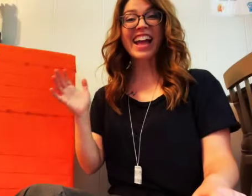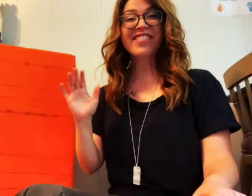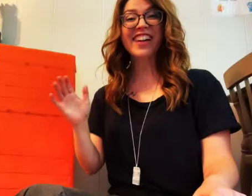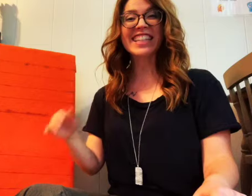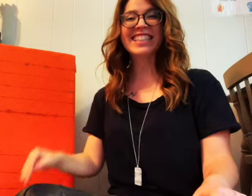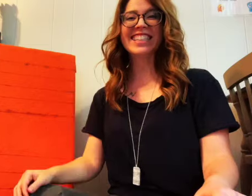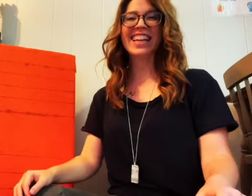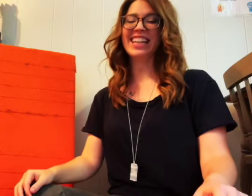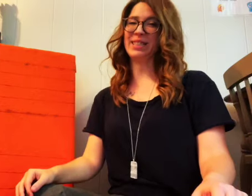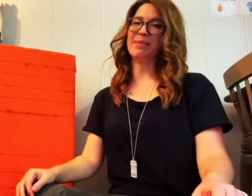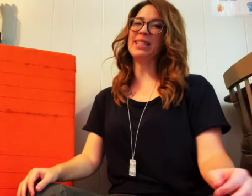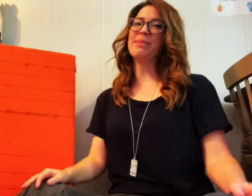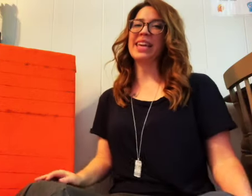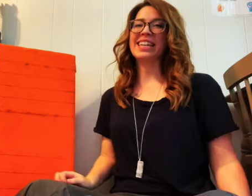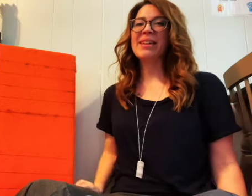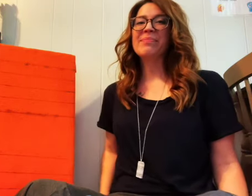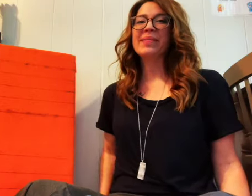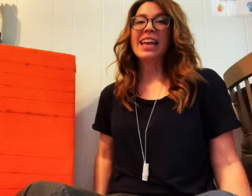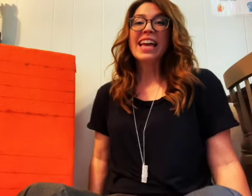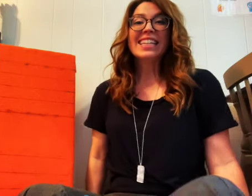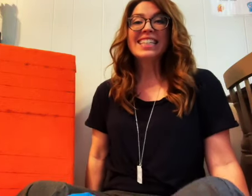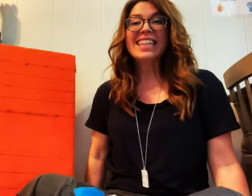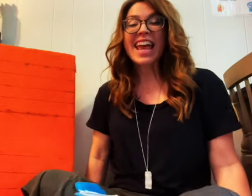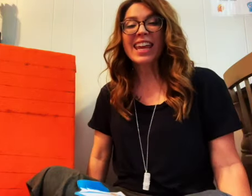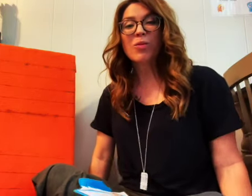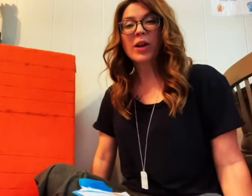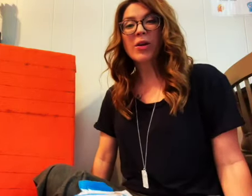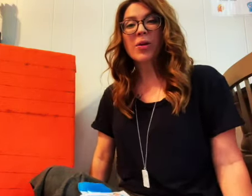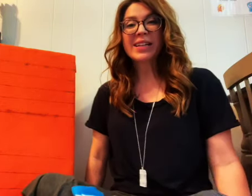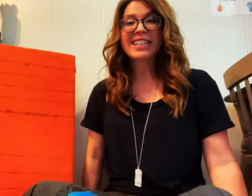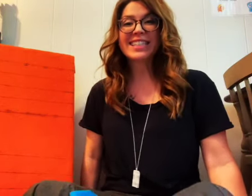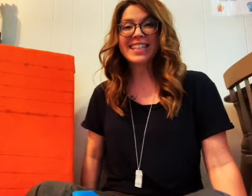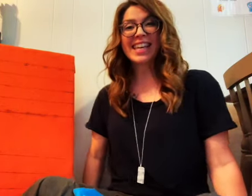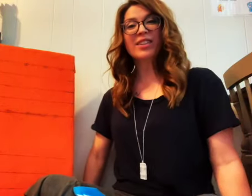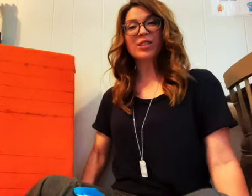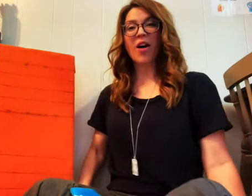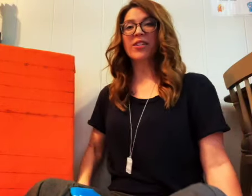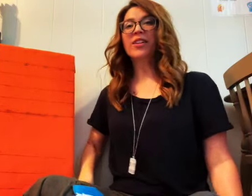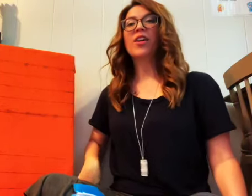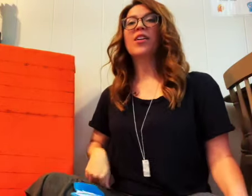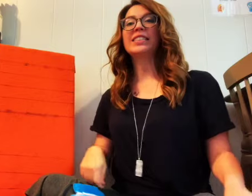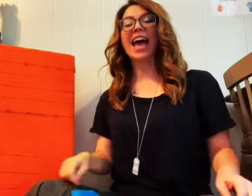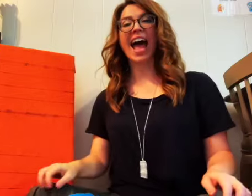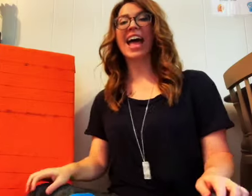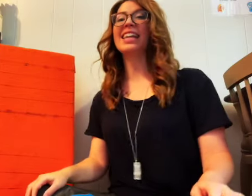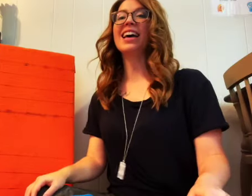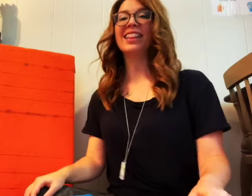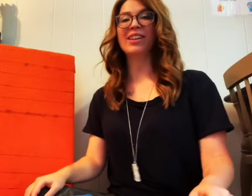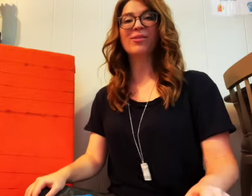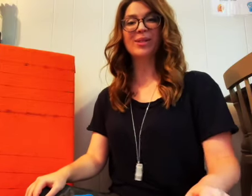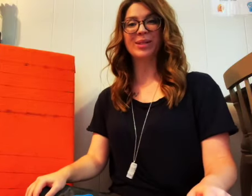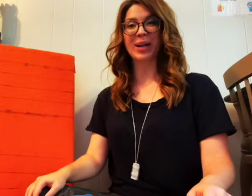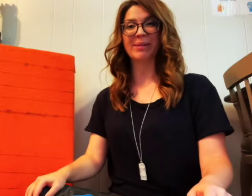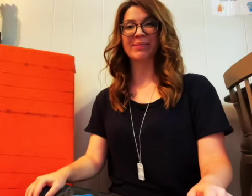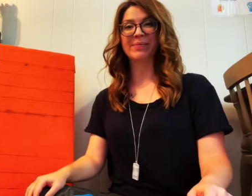Hi friends, it's Miss Amanda. Today we are going to sing a song called Had a Little Rooster.